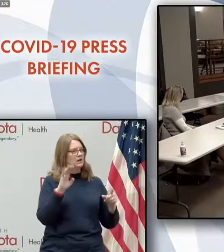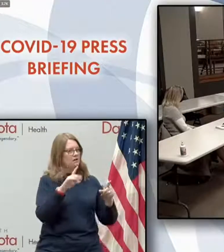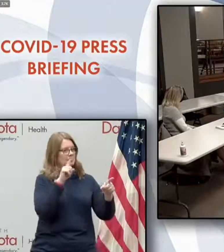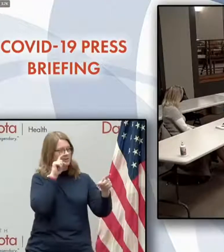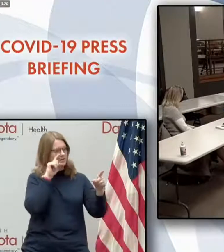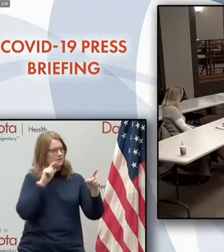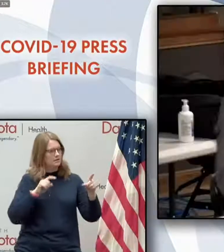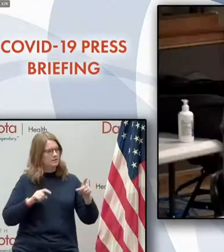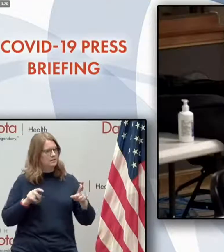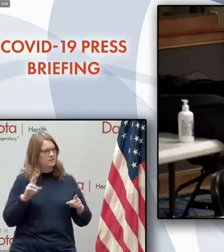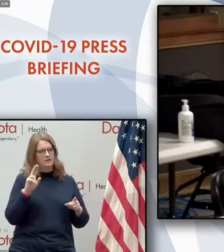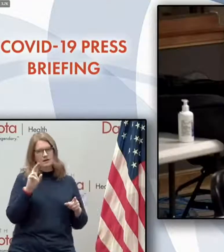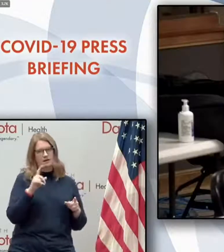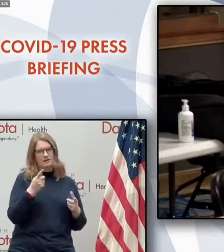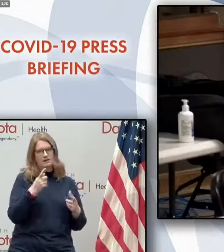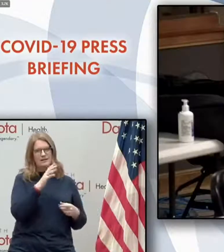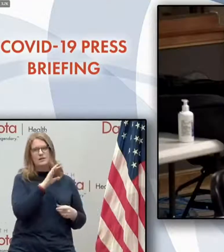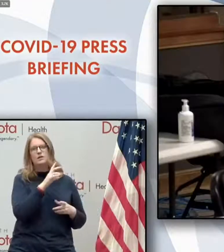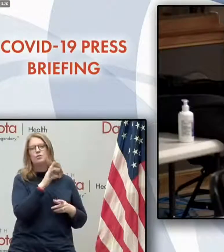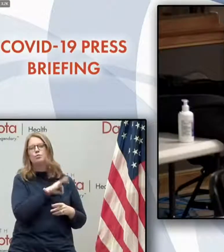if you make a NASCAR reference next time. Okay.